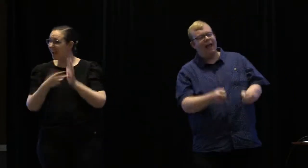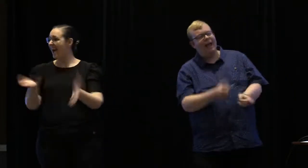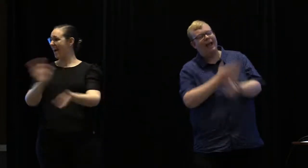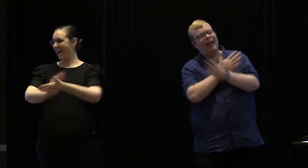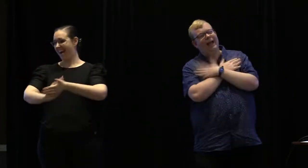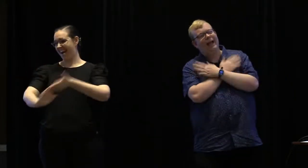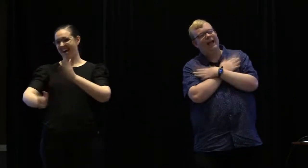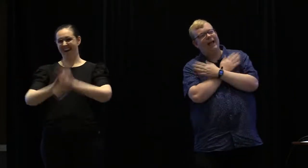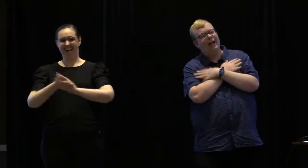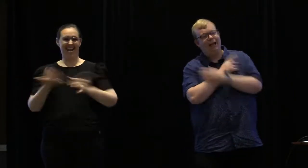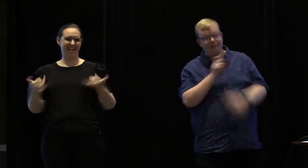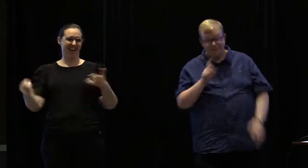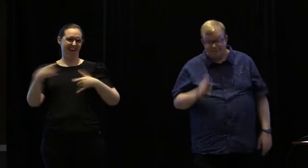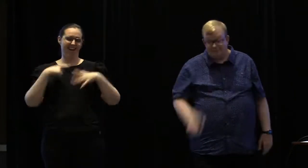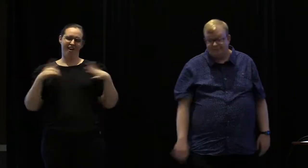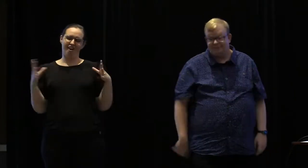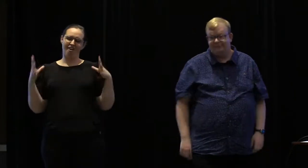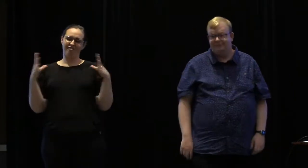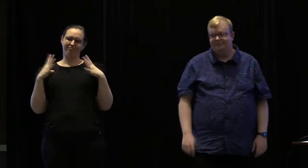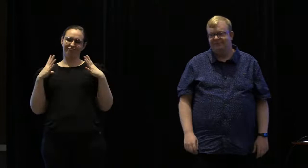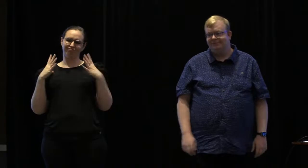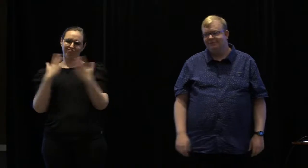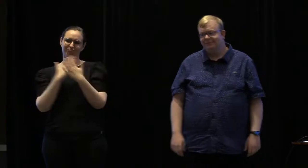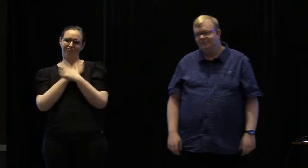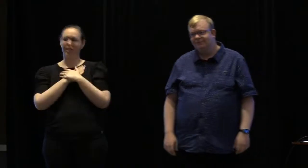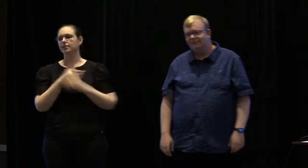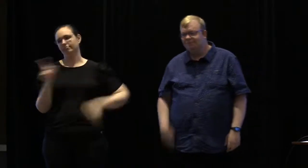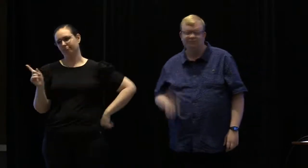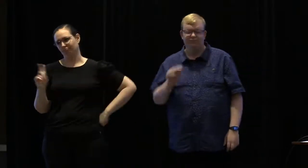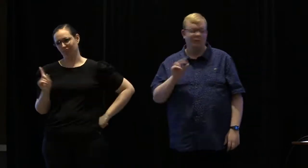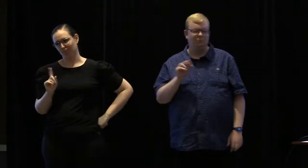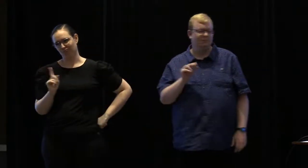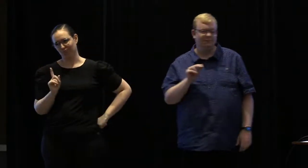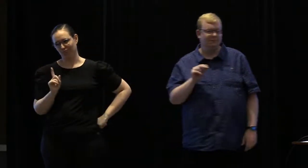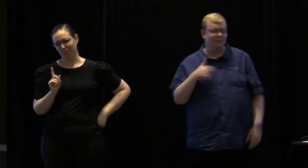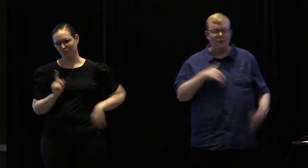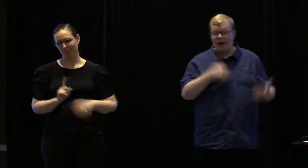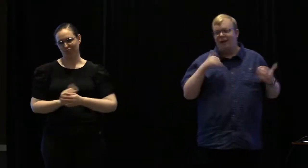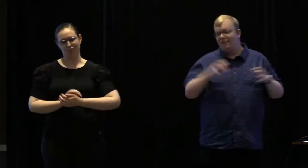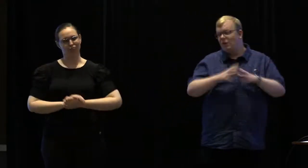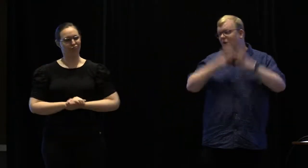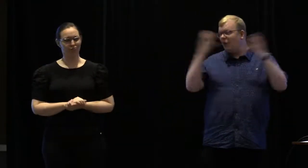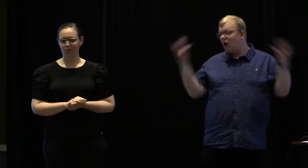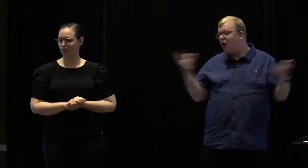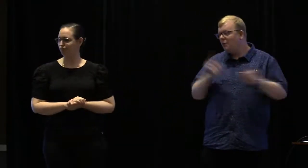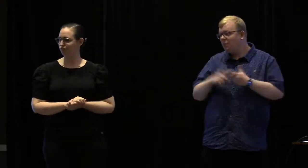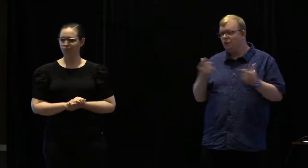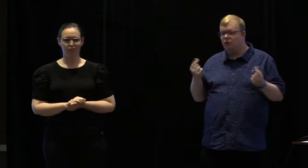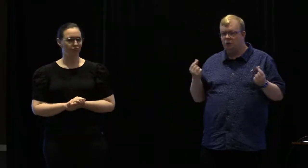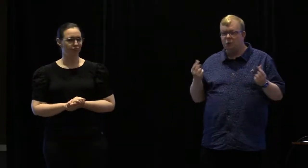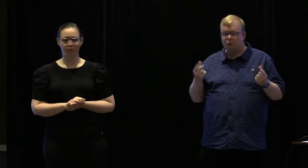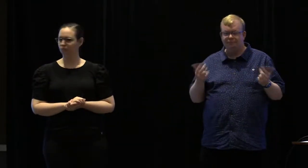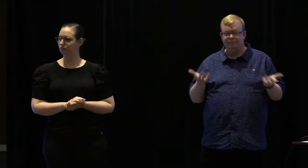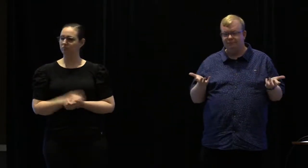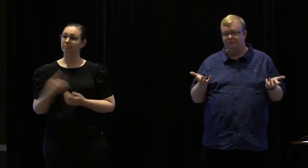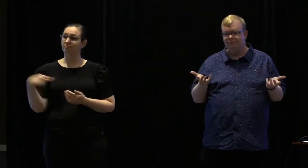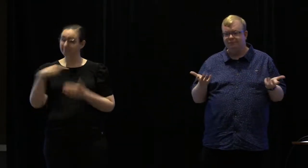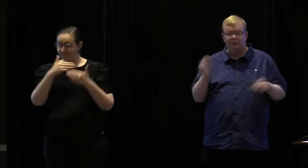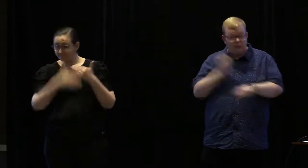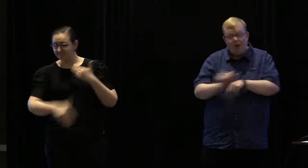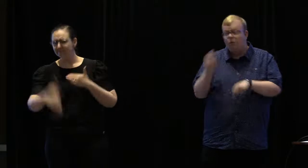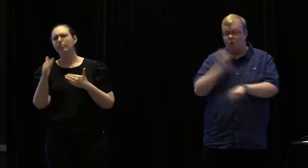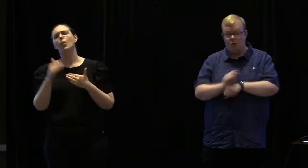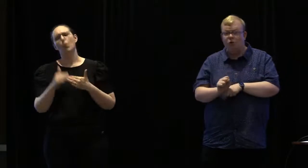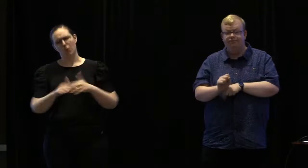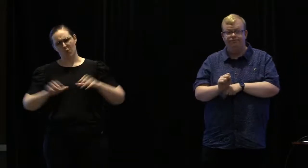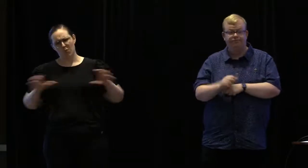But does this mean we can now put our feet up, relax, call it a done deal? No, we certainly have a lot of